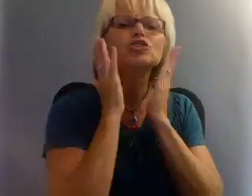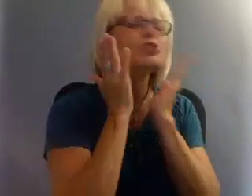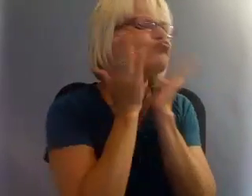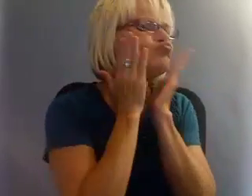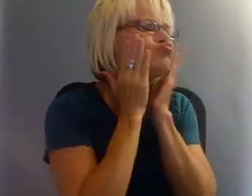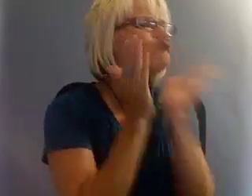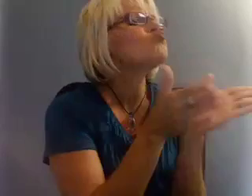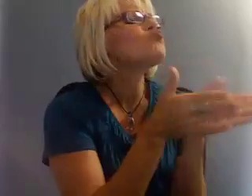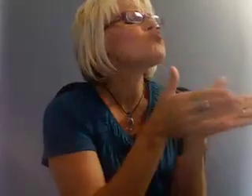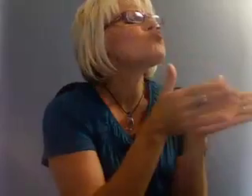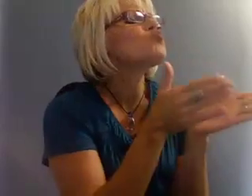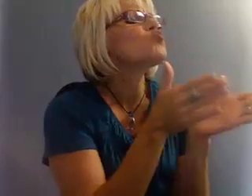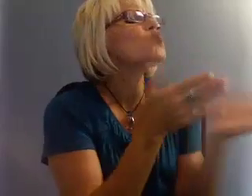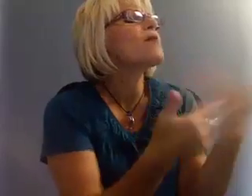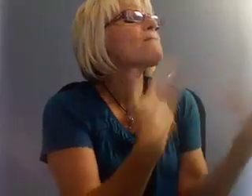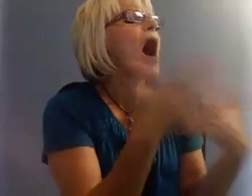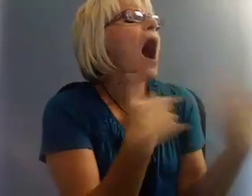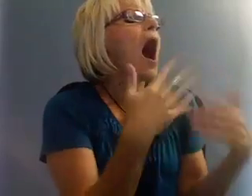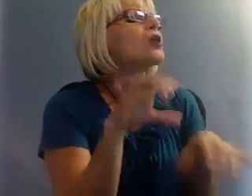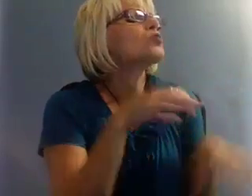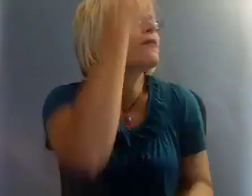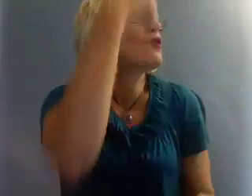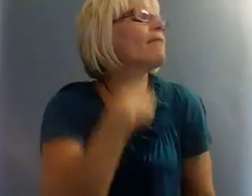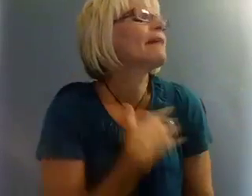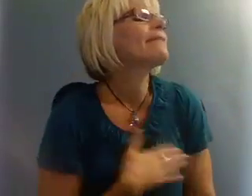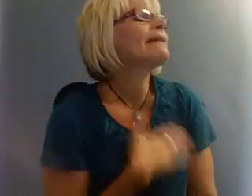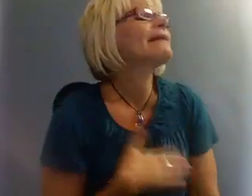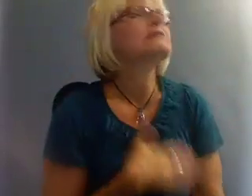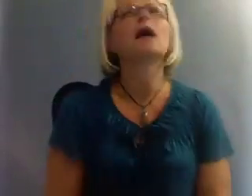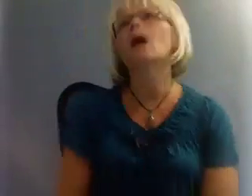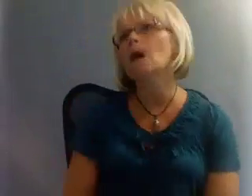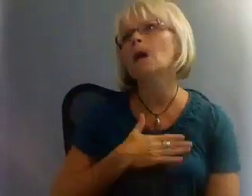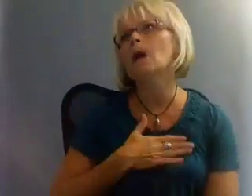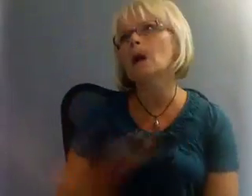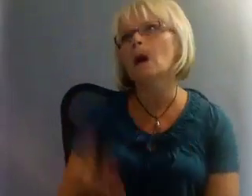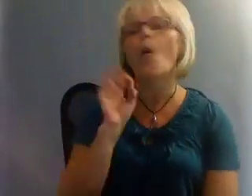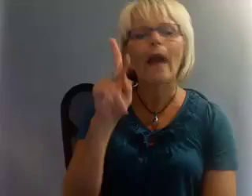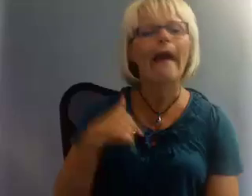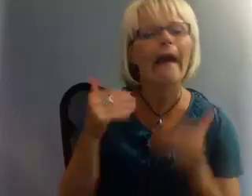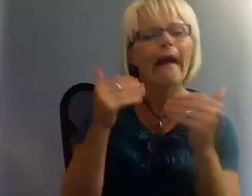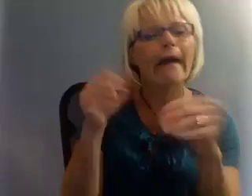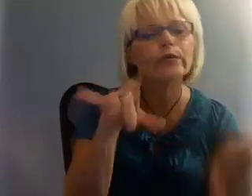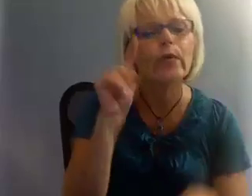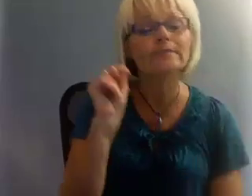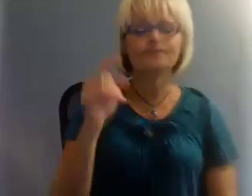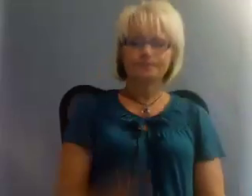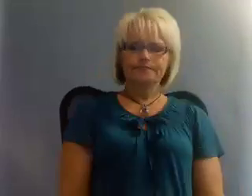Do this thing for me. Okay, and then I do it. So when I was first reading this, they were saying